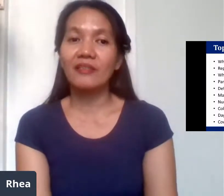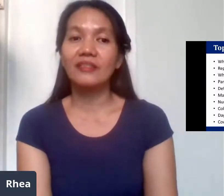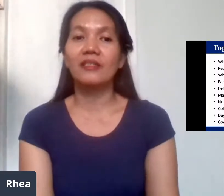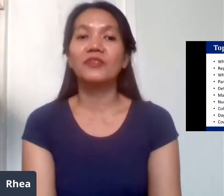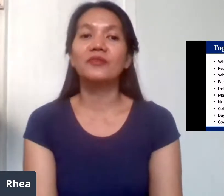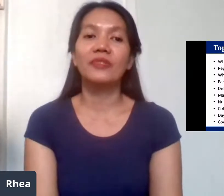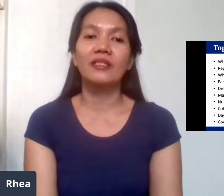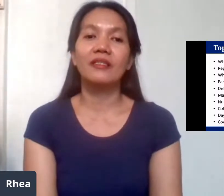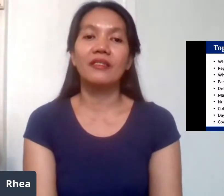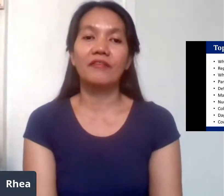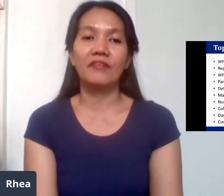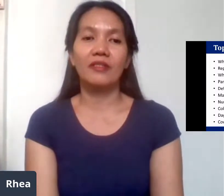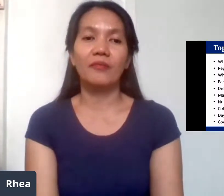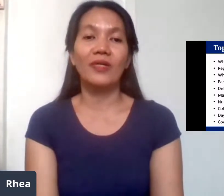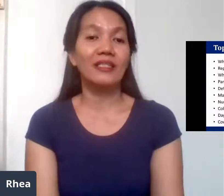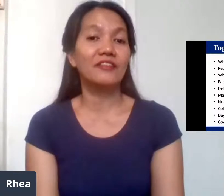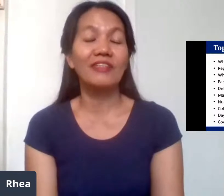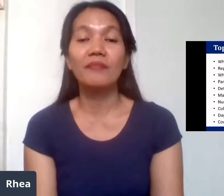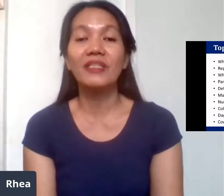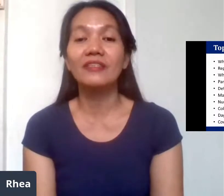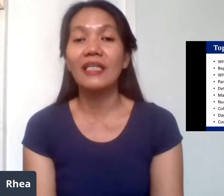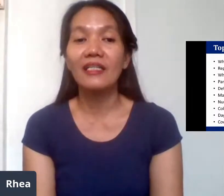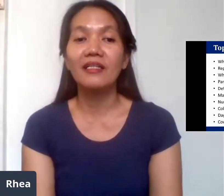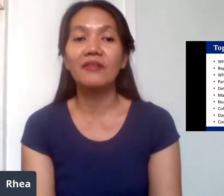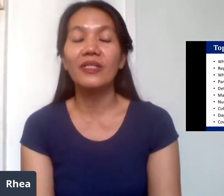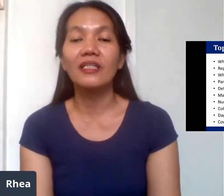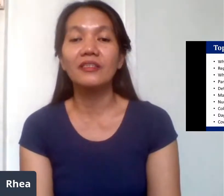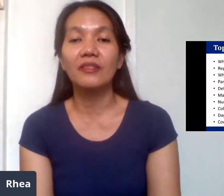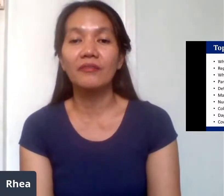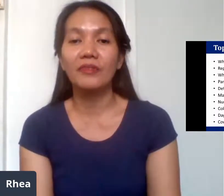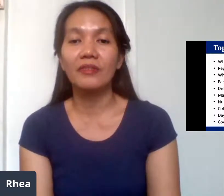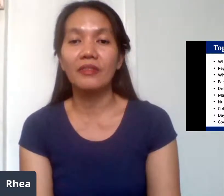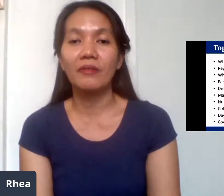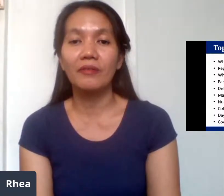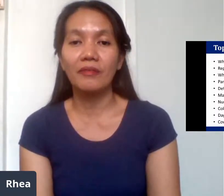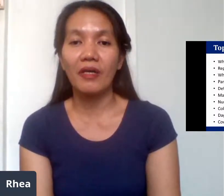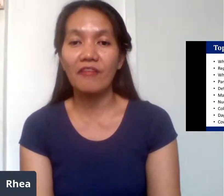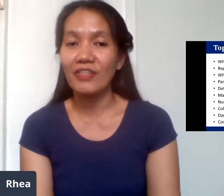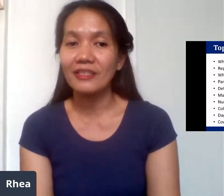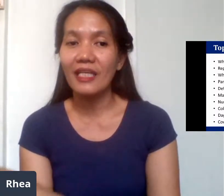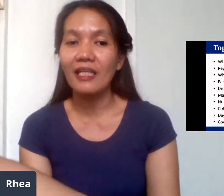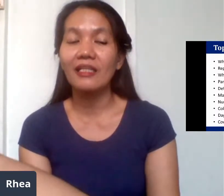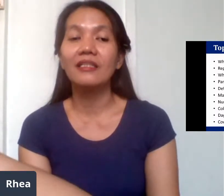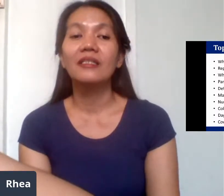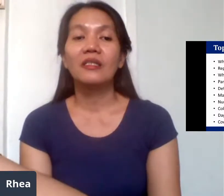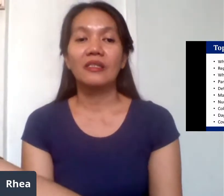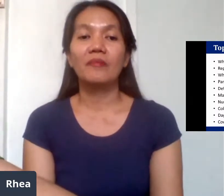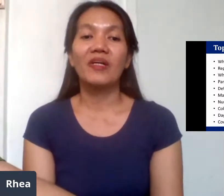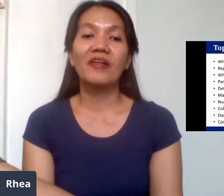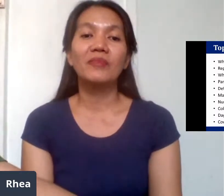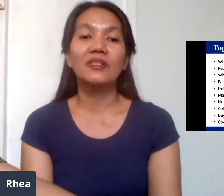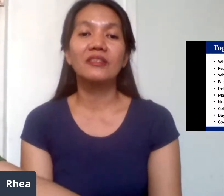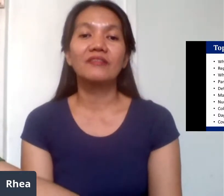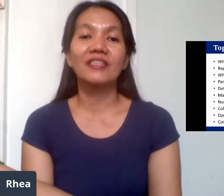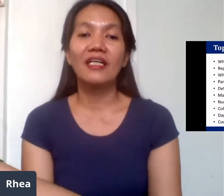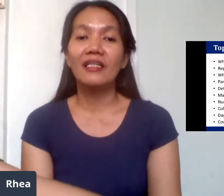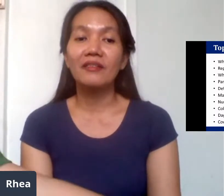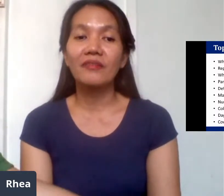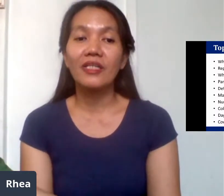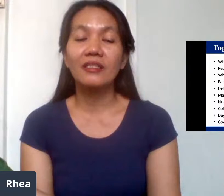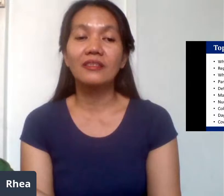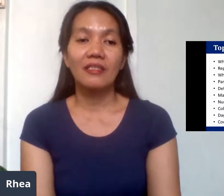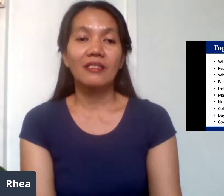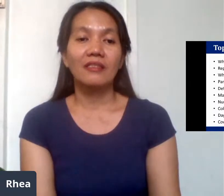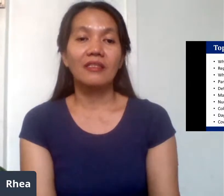And we're going also to familiarize ourselves with what is Filipino Sign Language or FSL,